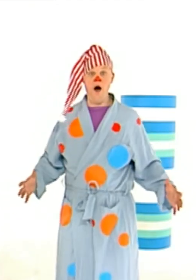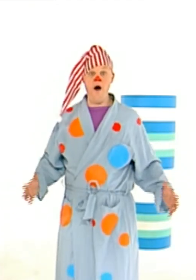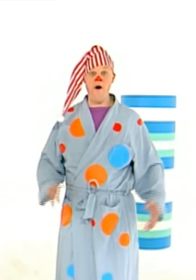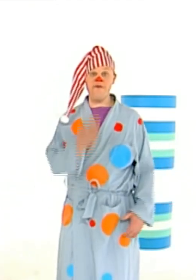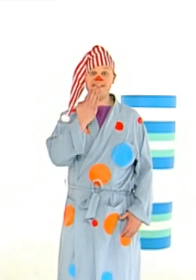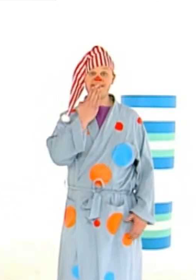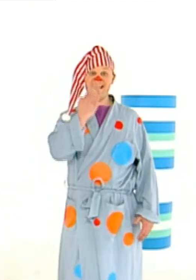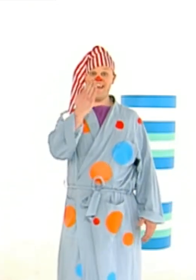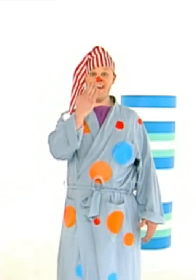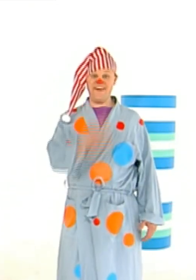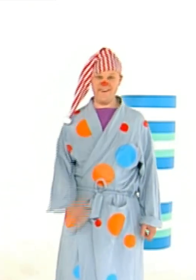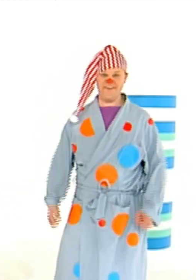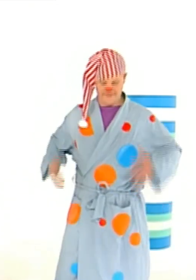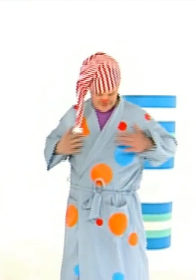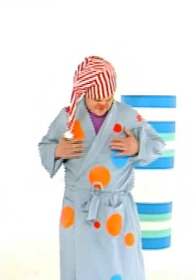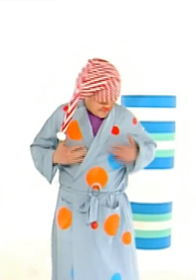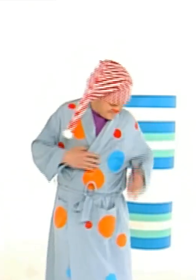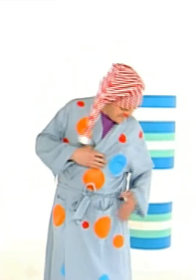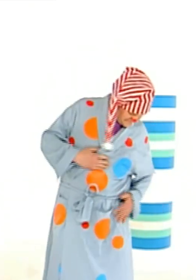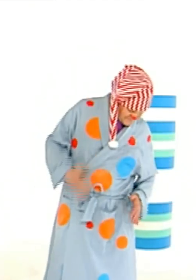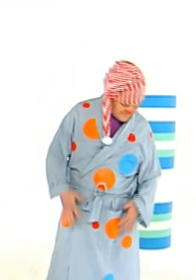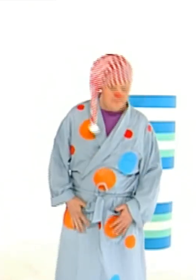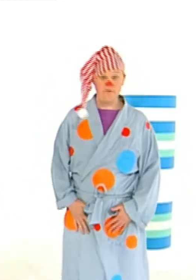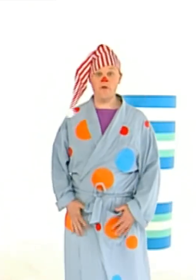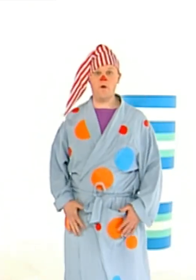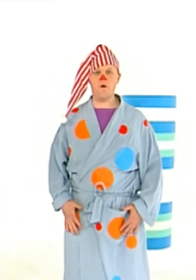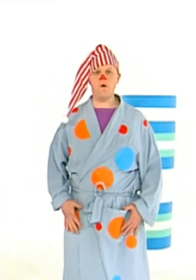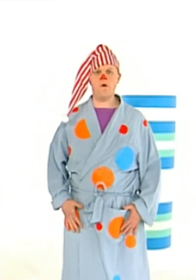Oh, thank you. And here is a bed.